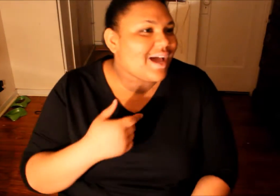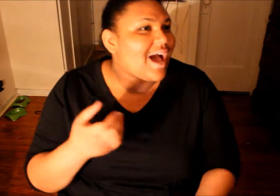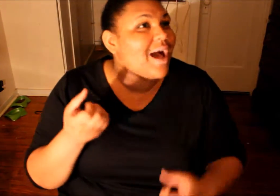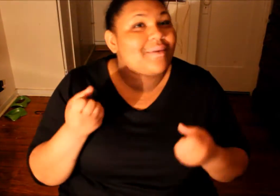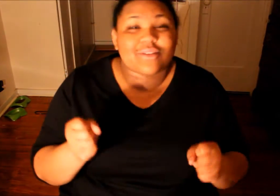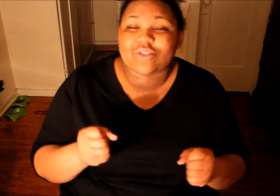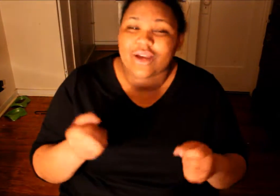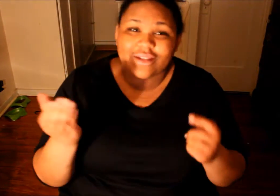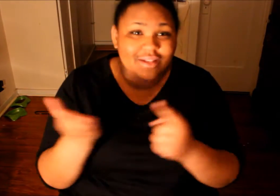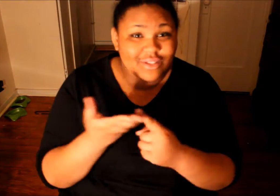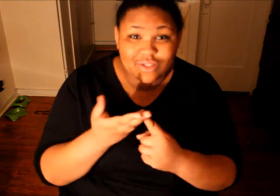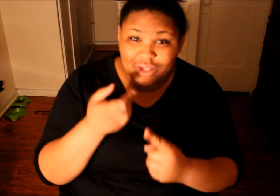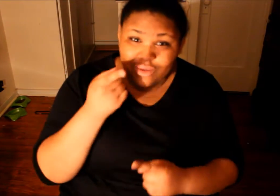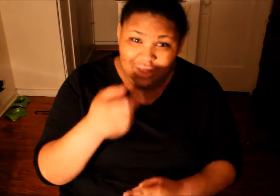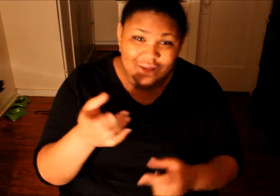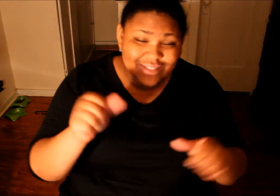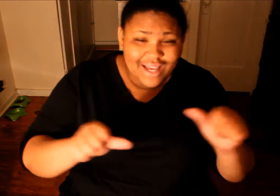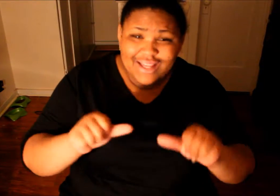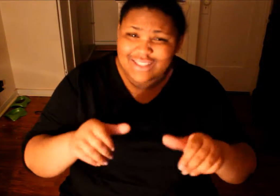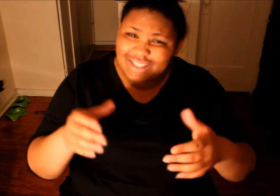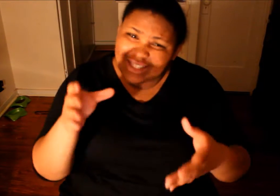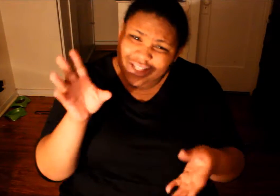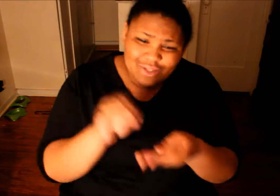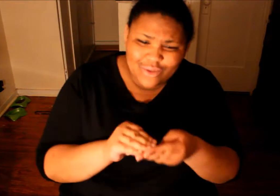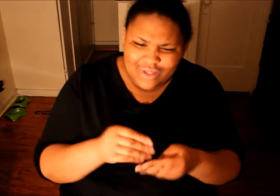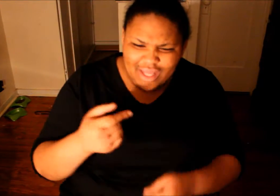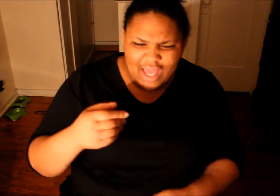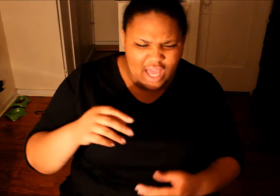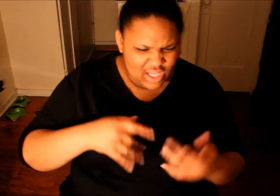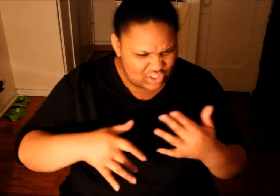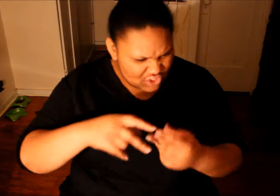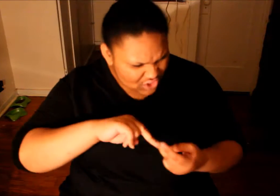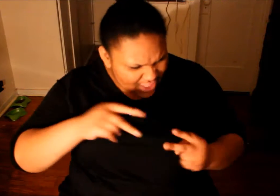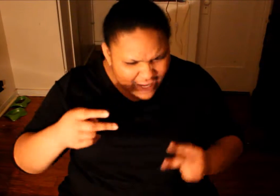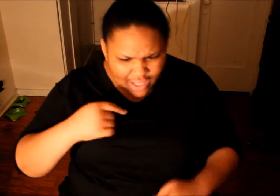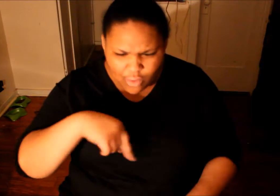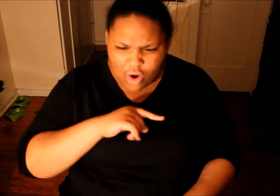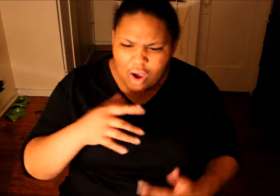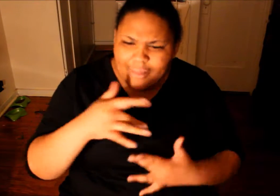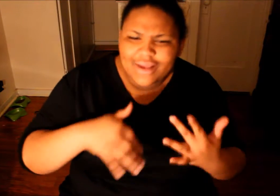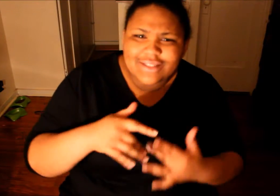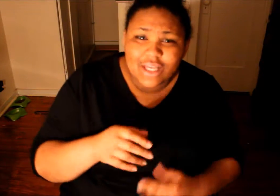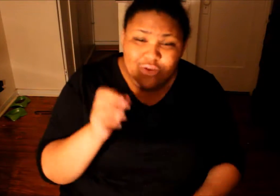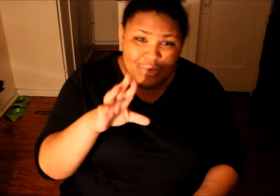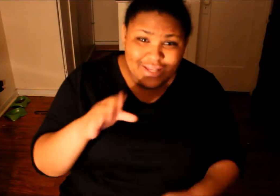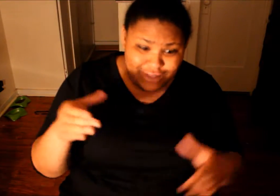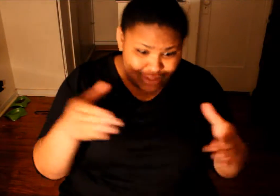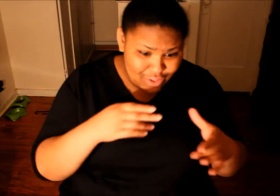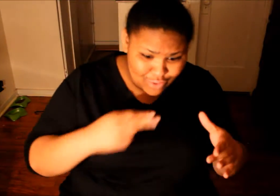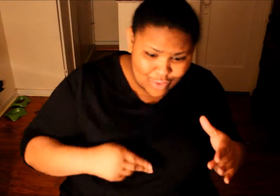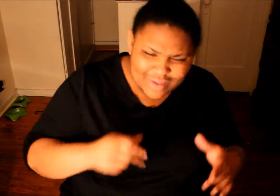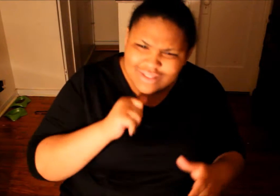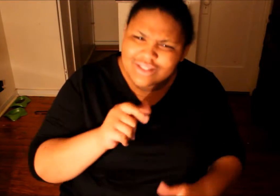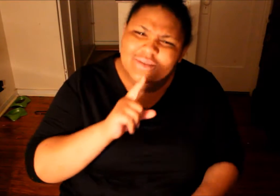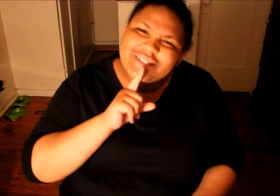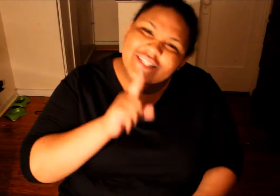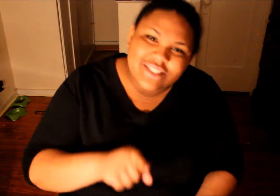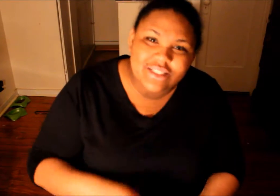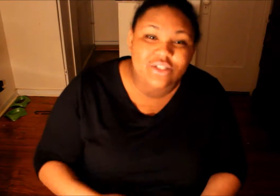tell you how science has concluded that genetically we're all mixed and race in the human species doesn't exist, or how every historian knows